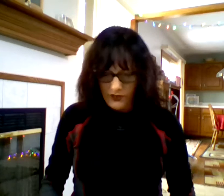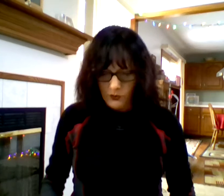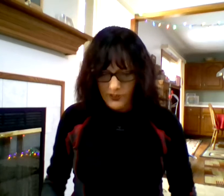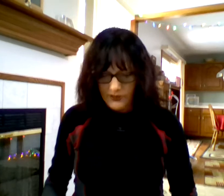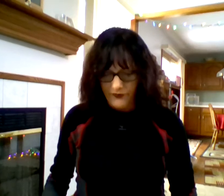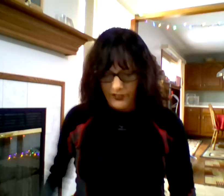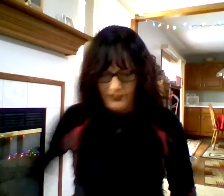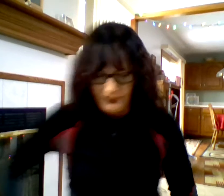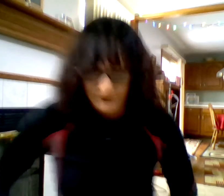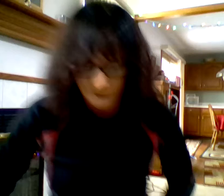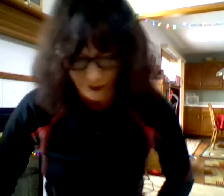was funny.